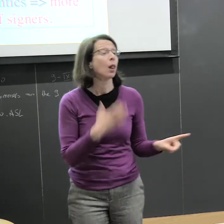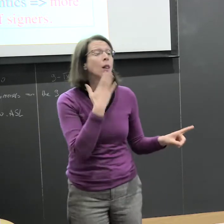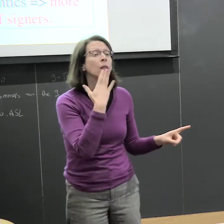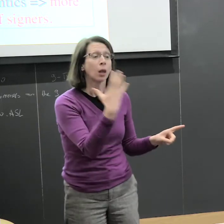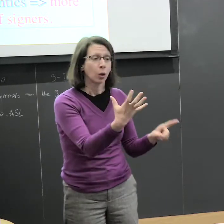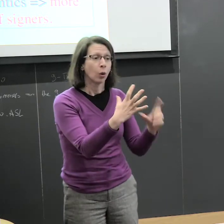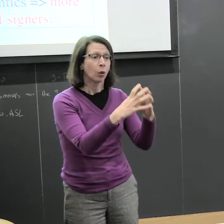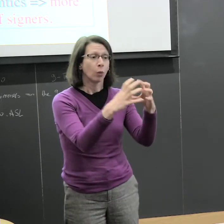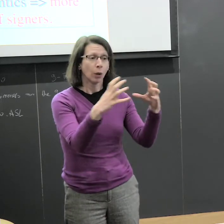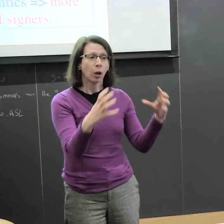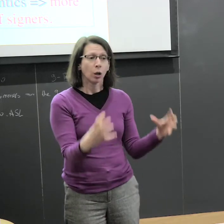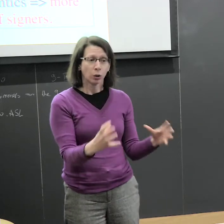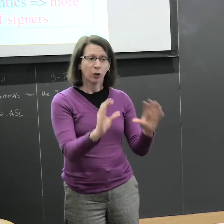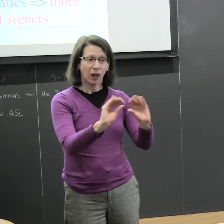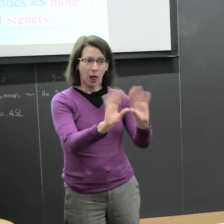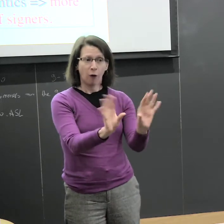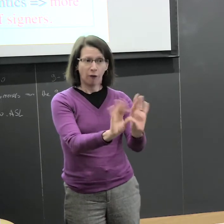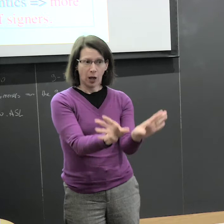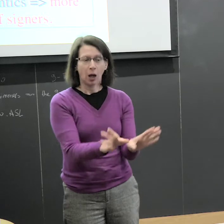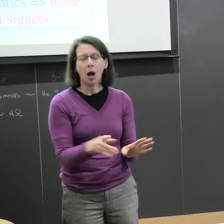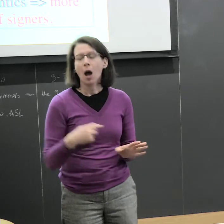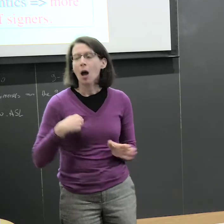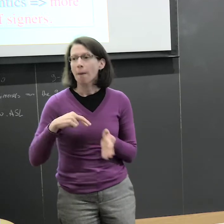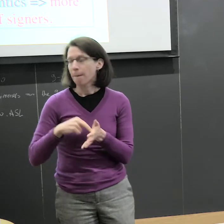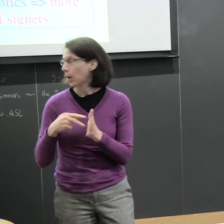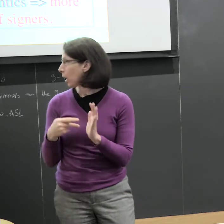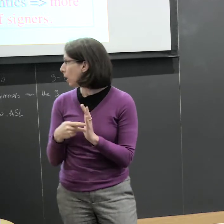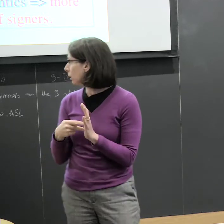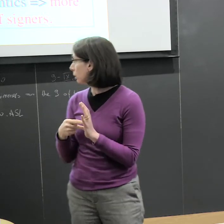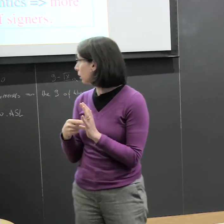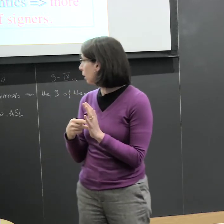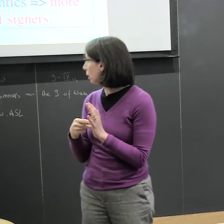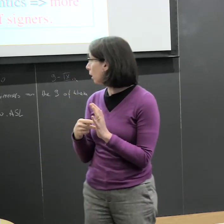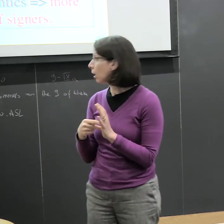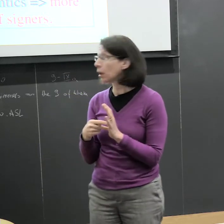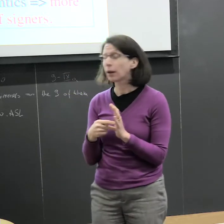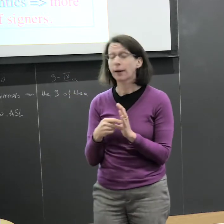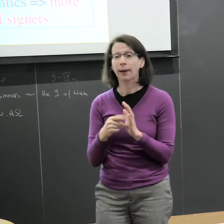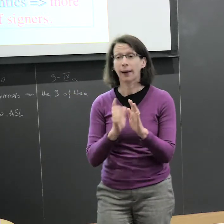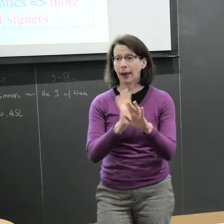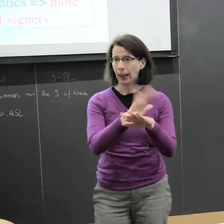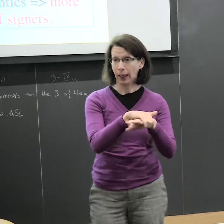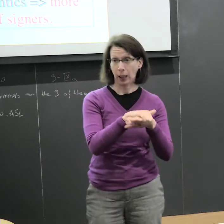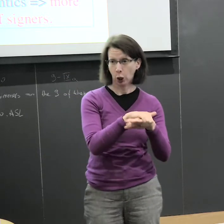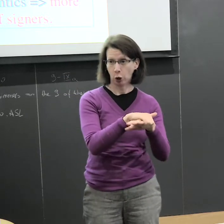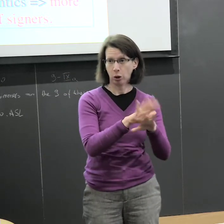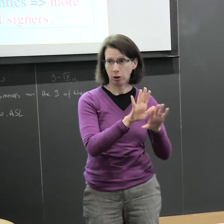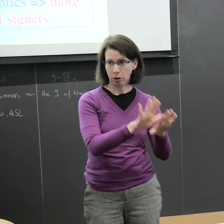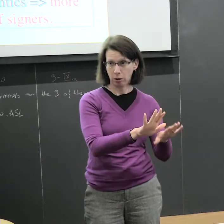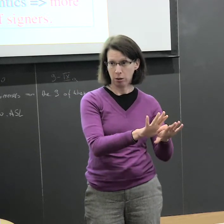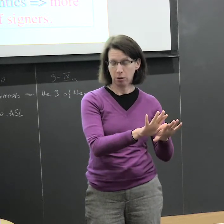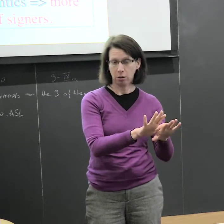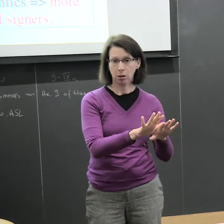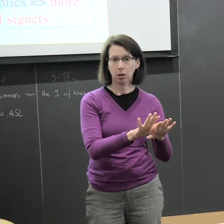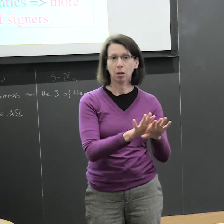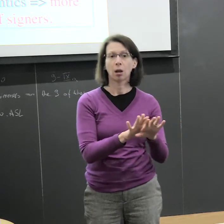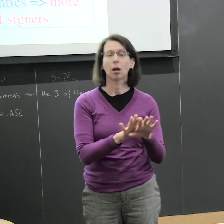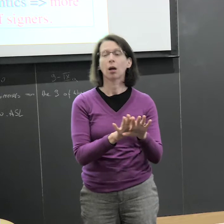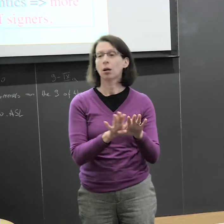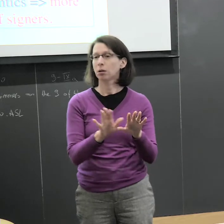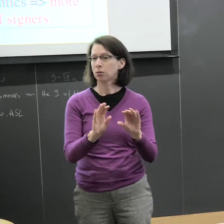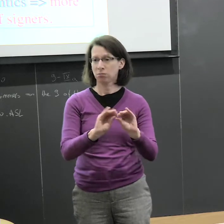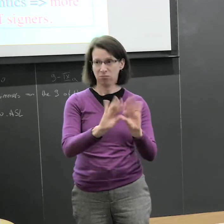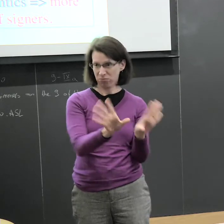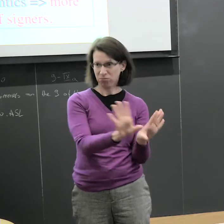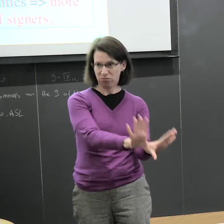Thank you so much for clarifying this. What I meant is that unlike English, where the sentence is unambiguous,